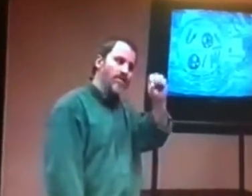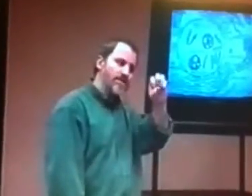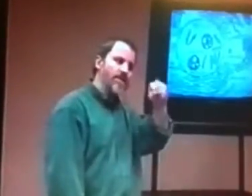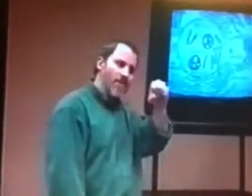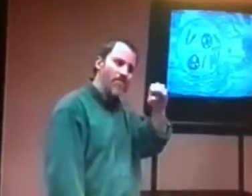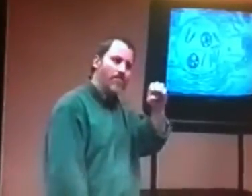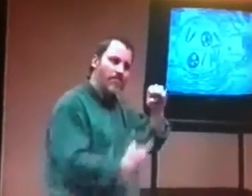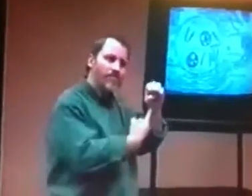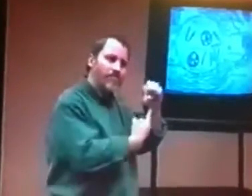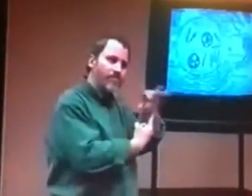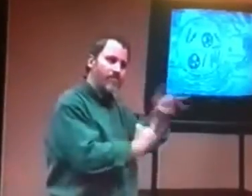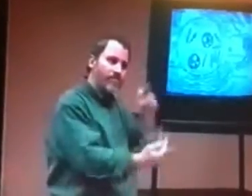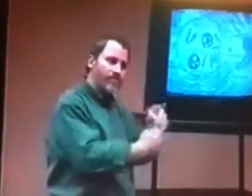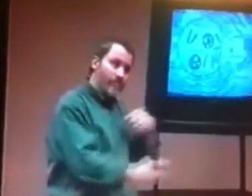Chromosomes.